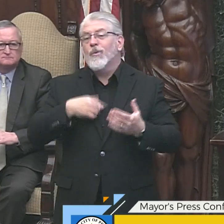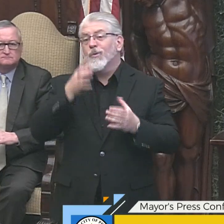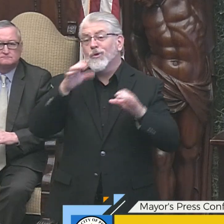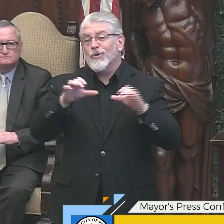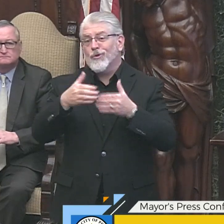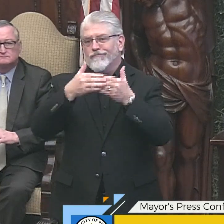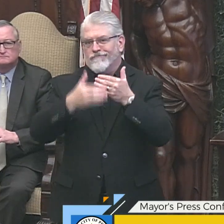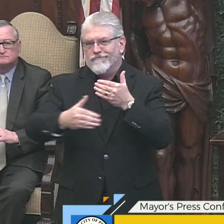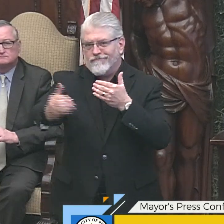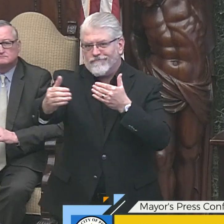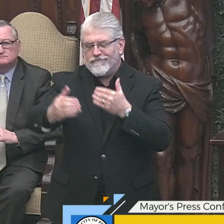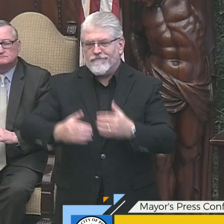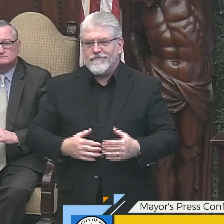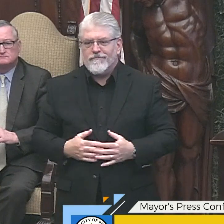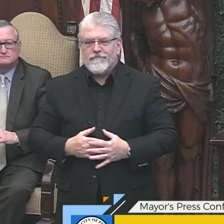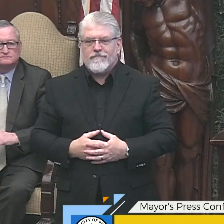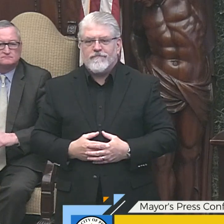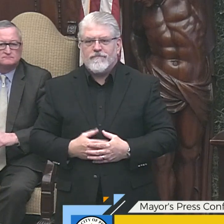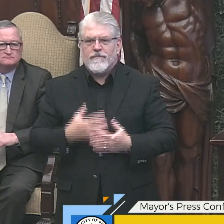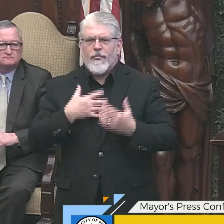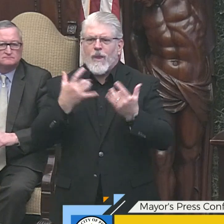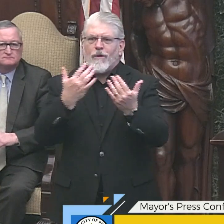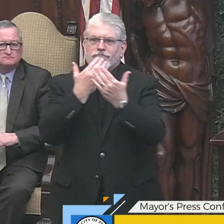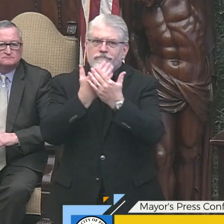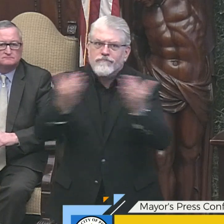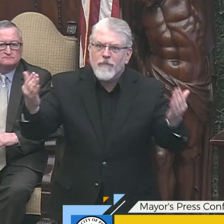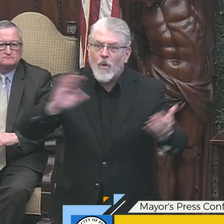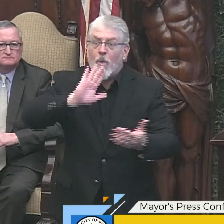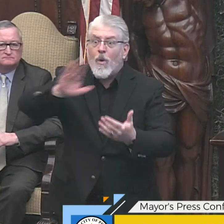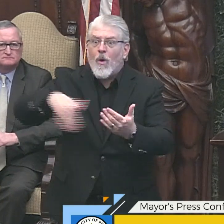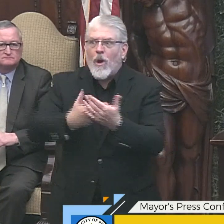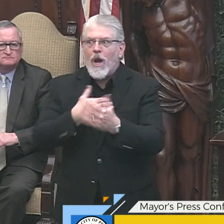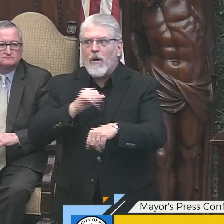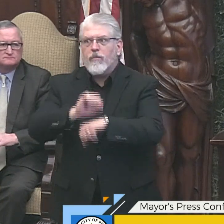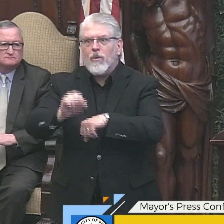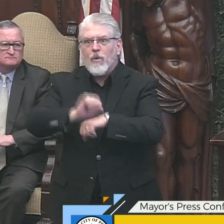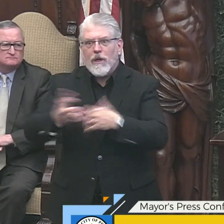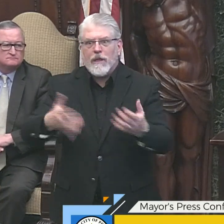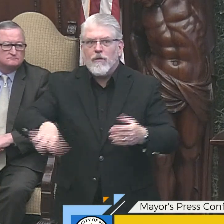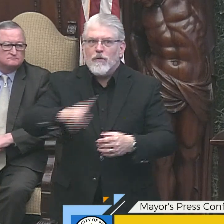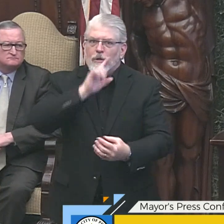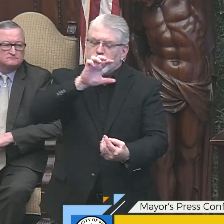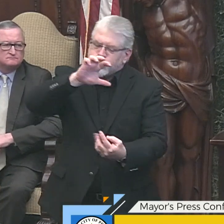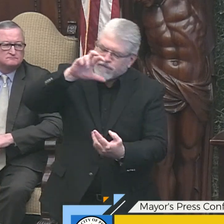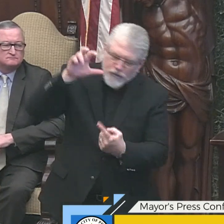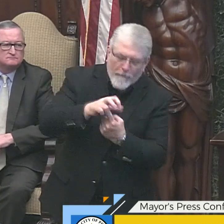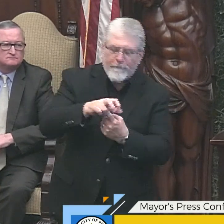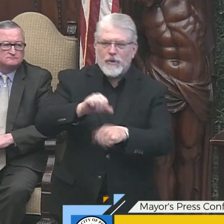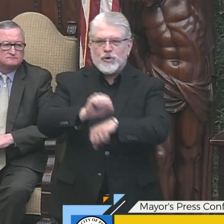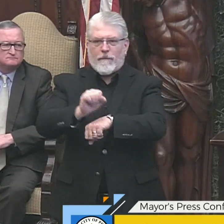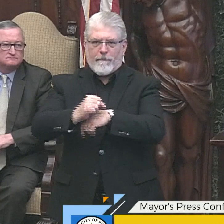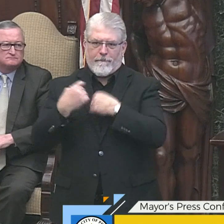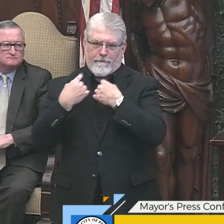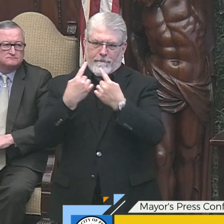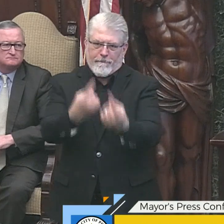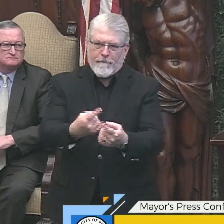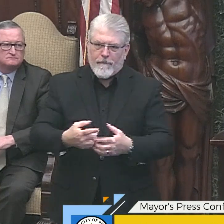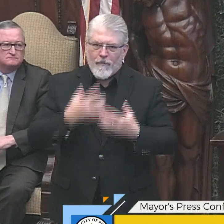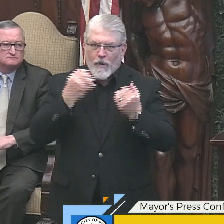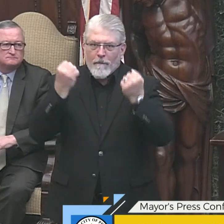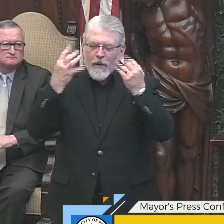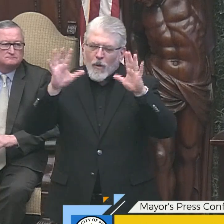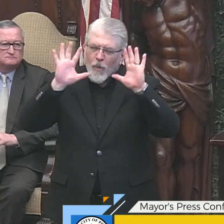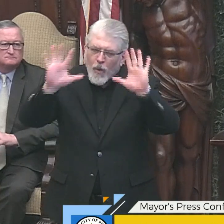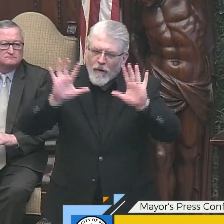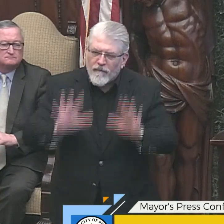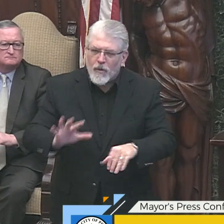our employees. Our employees have done a magnificent job coming in to provide very critical services. Our mass transit service is critical to the